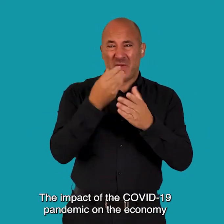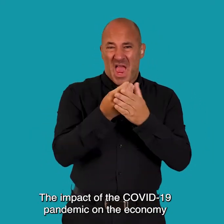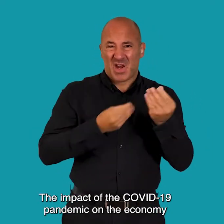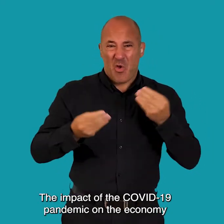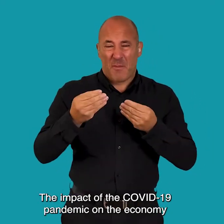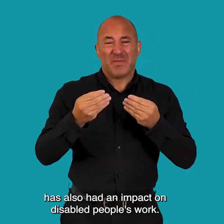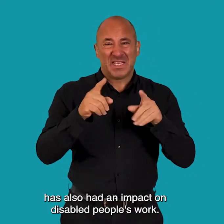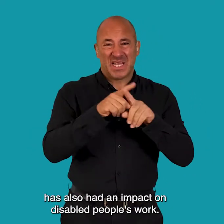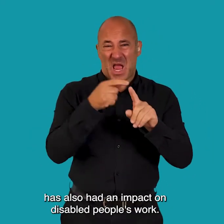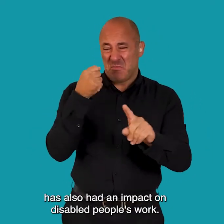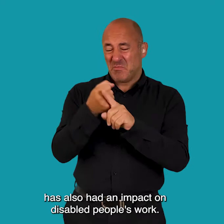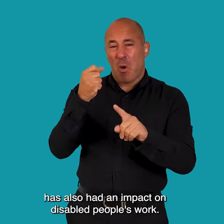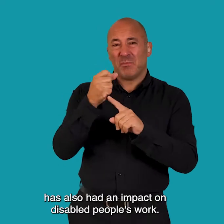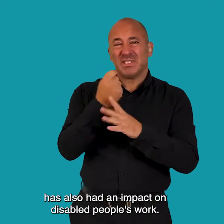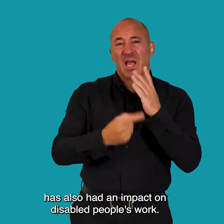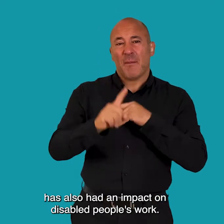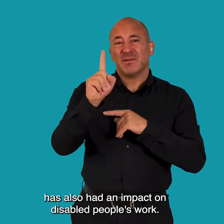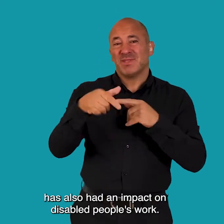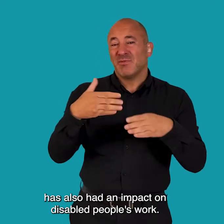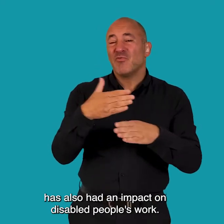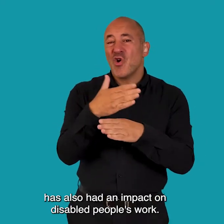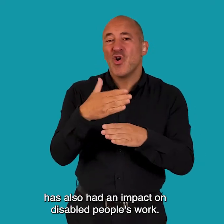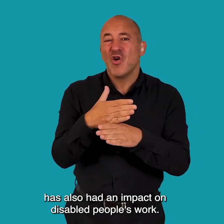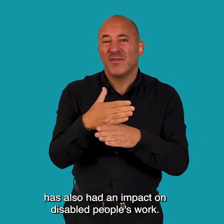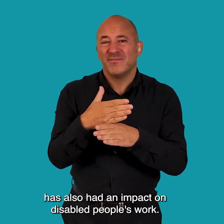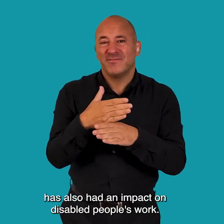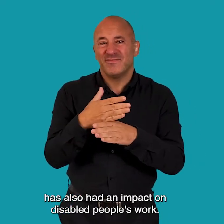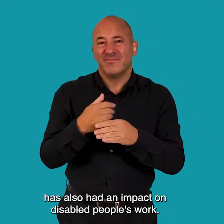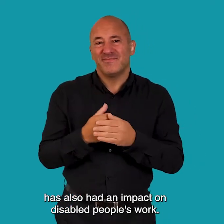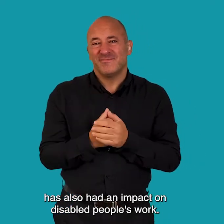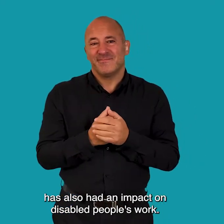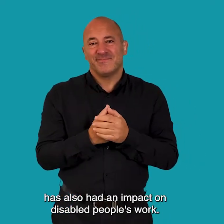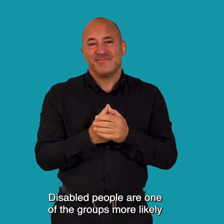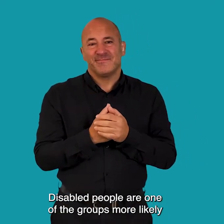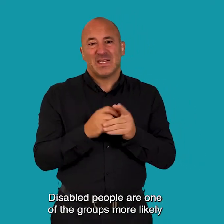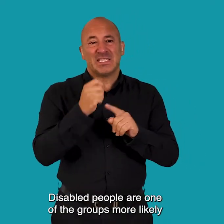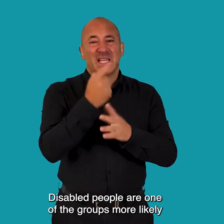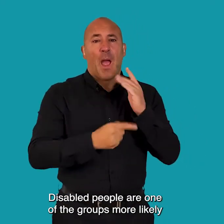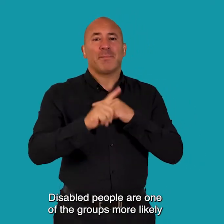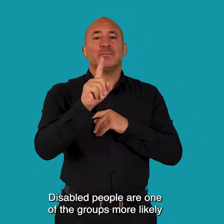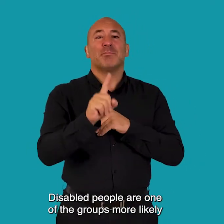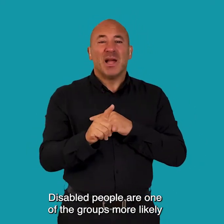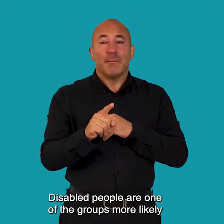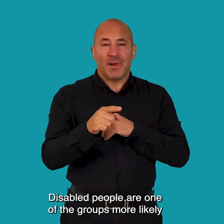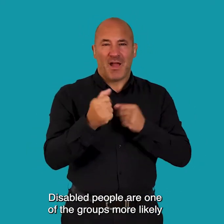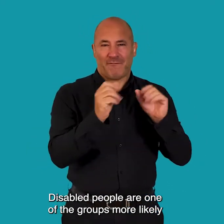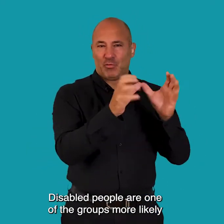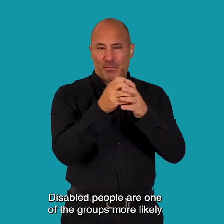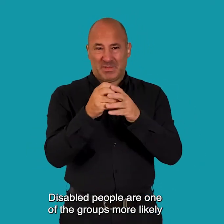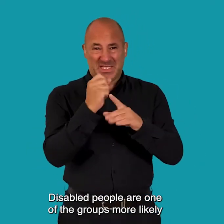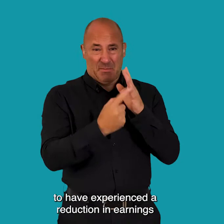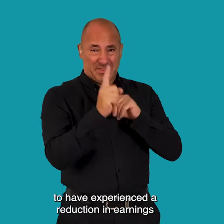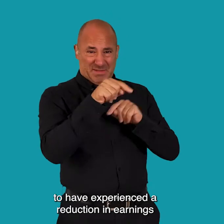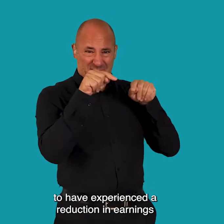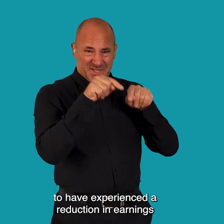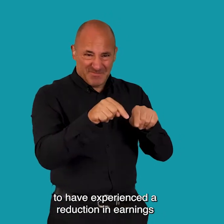economy has also had an impact on disabled people's work. Disabled people are one of the groups more likely to have experienced